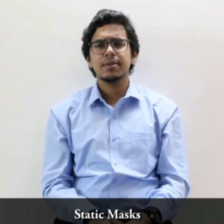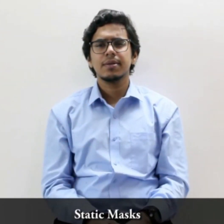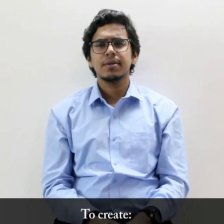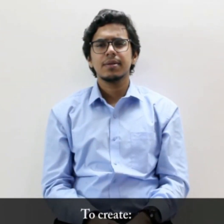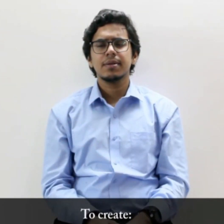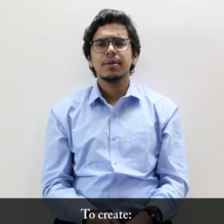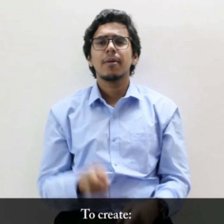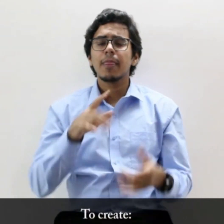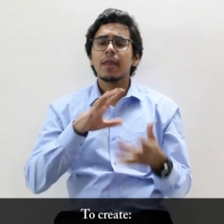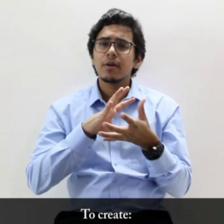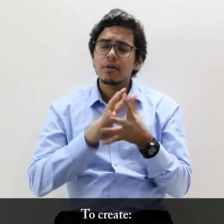To create